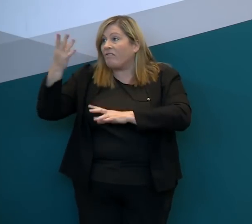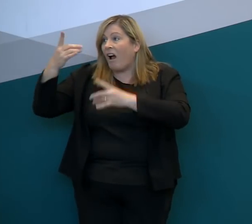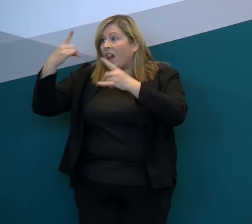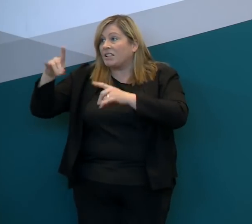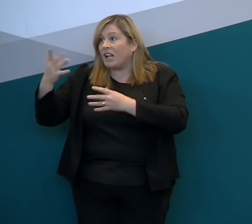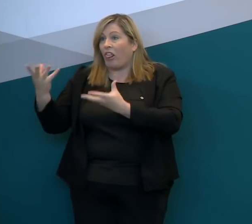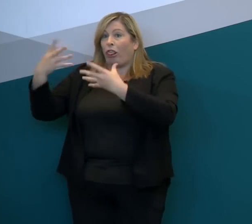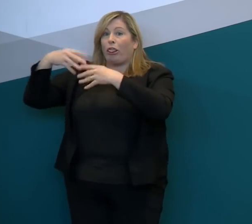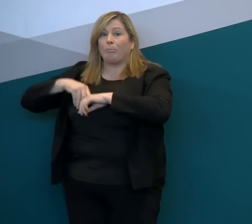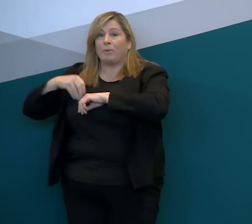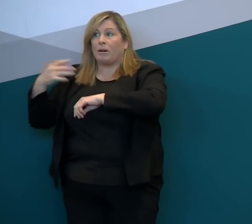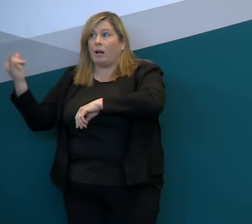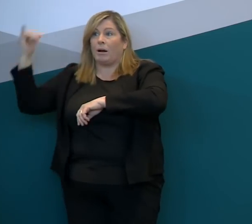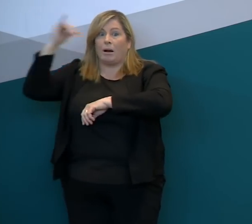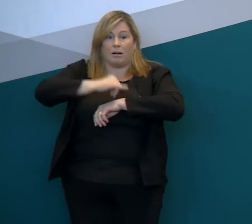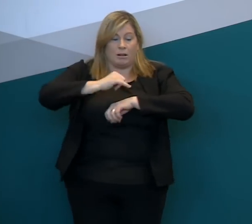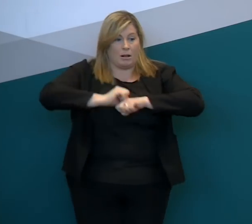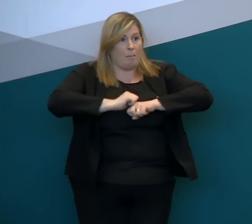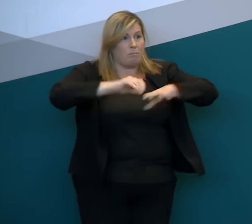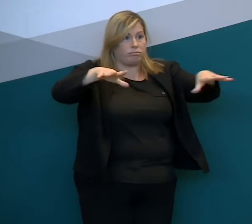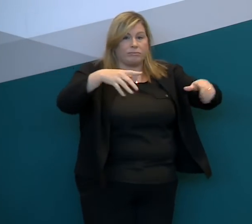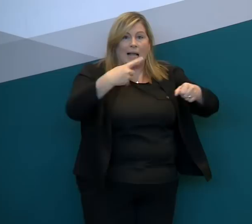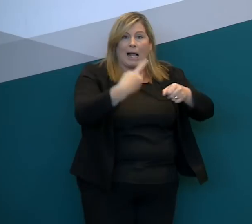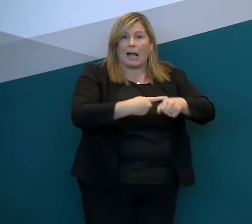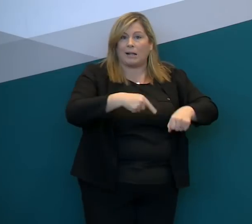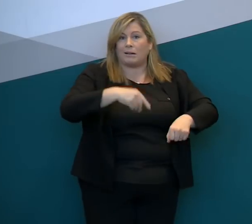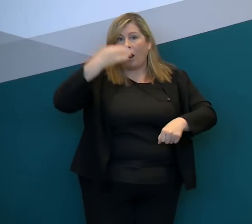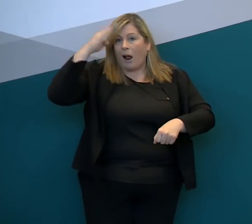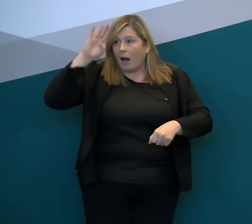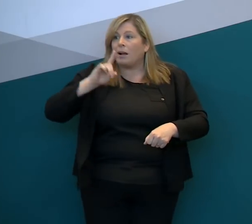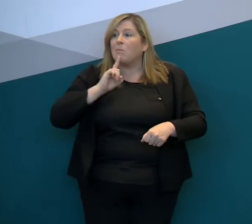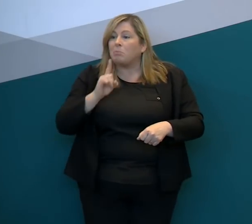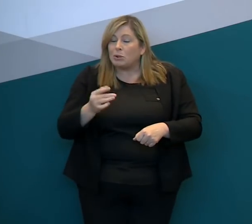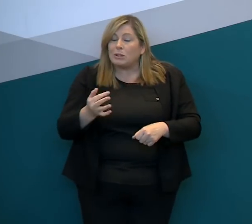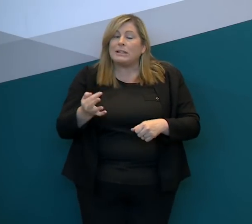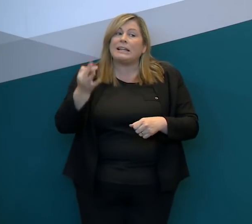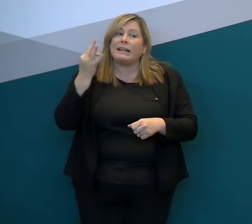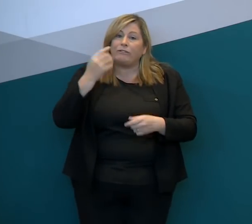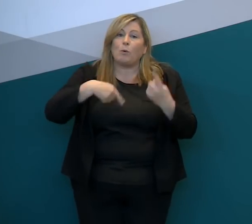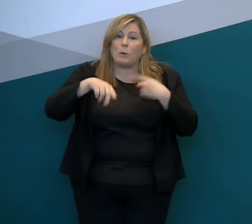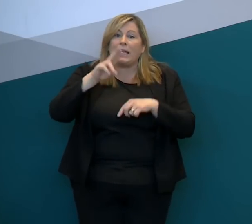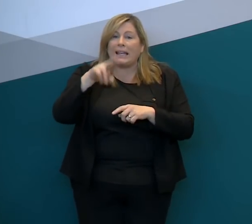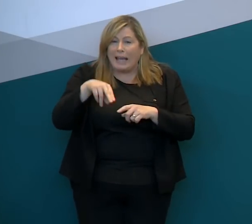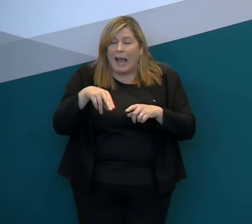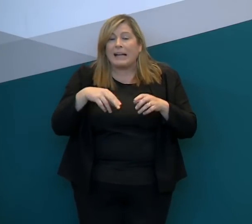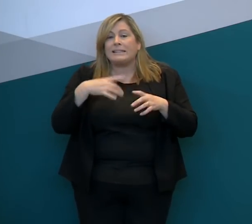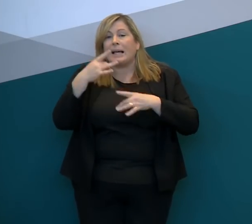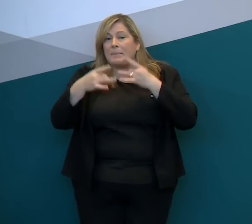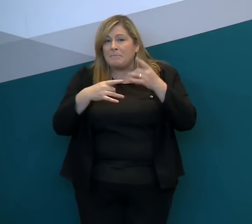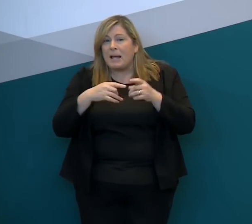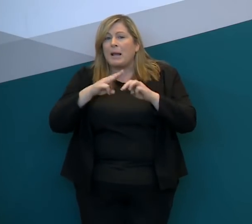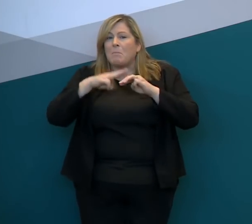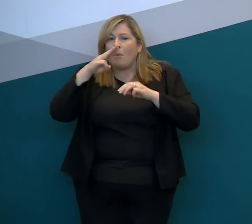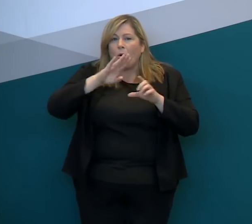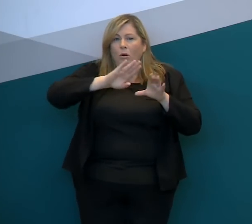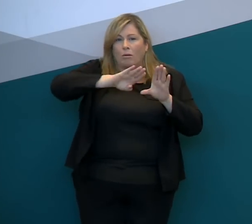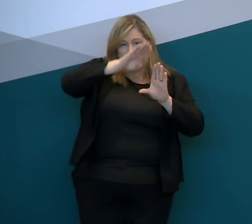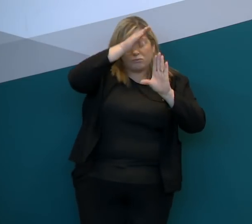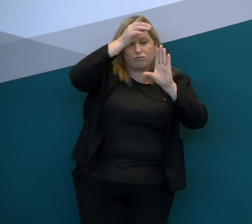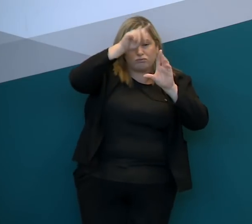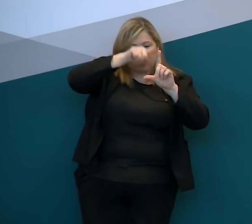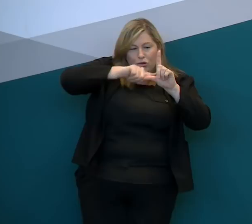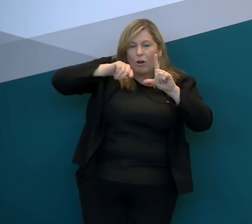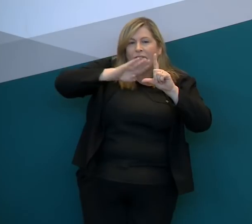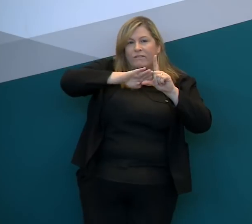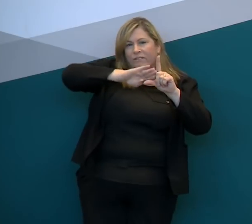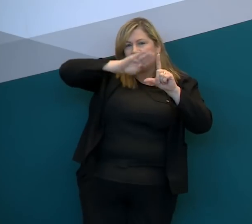country. If we make the progress that we're expecting to make, hoping to make as a country over the course of the remaining days between now and the 18th, if